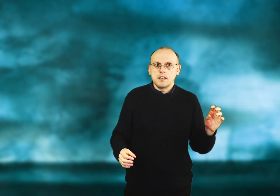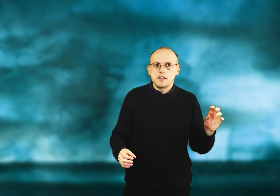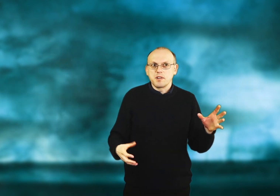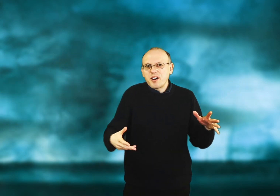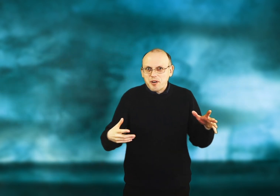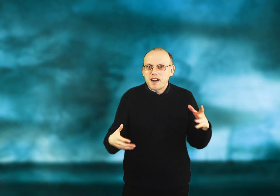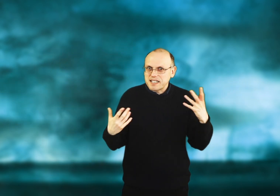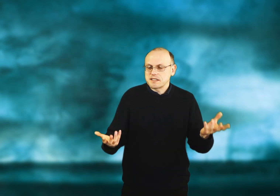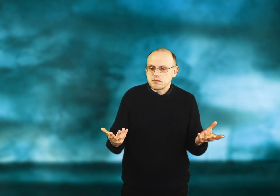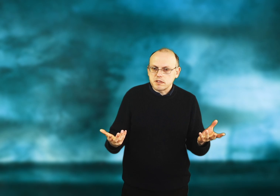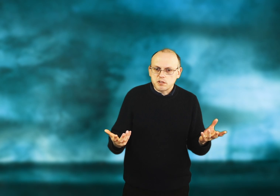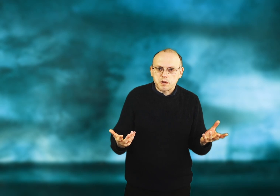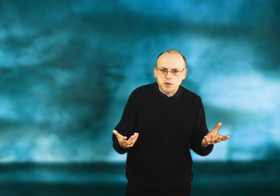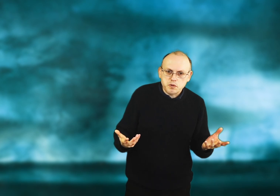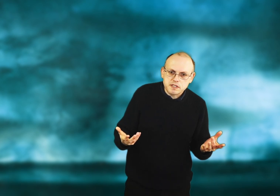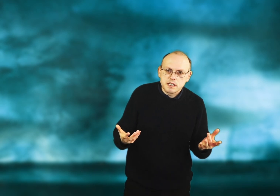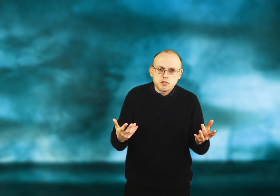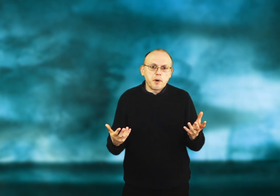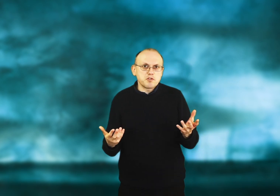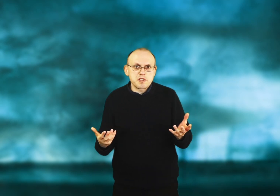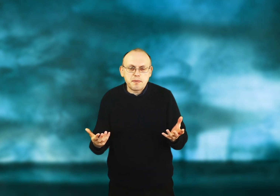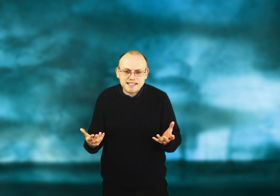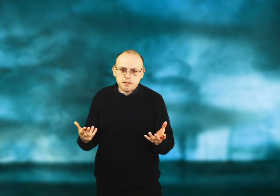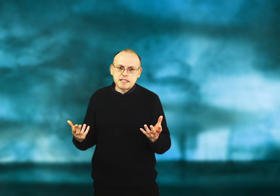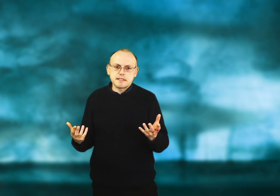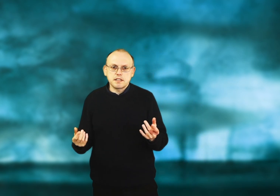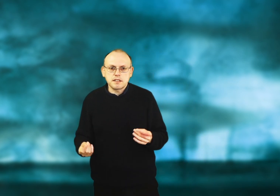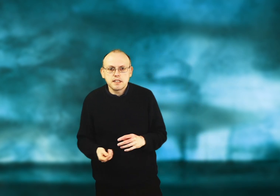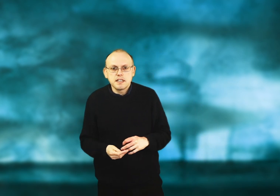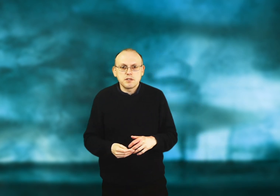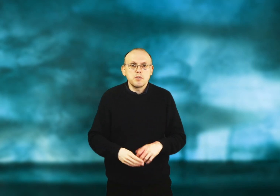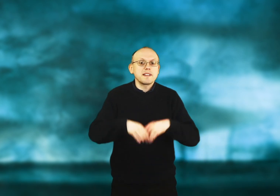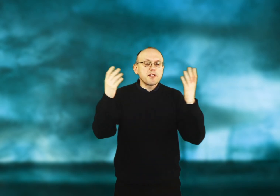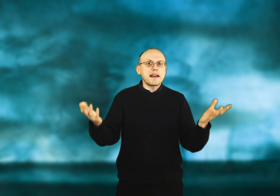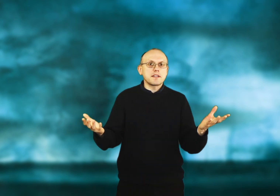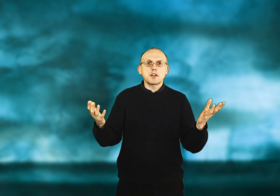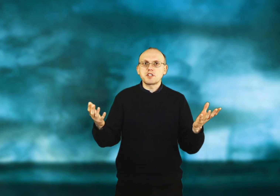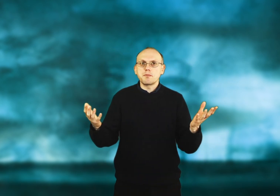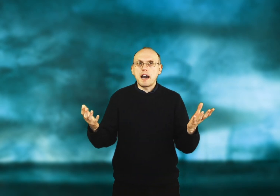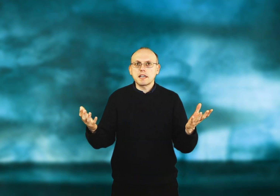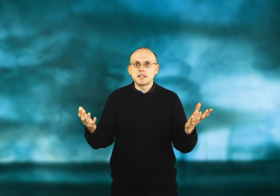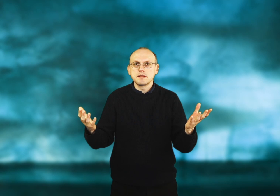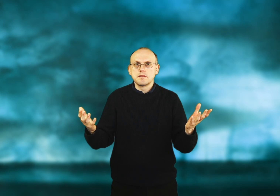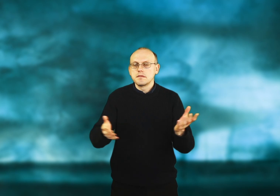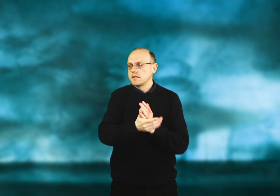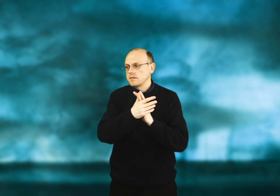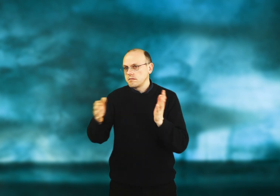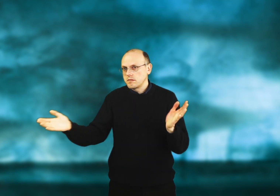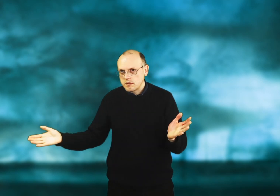But otherwise, we don't really use 2 punctuation marks side by side. So, what is the matter? Question mark. No need